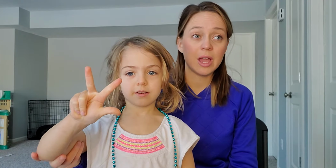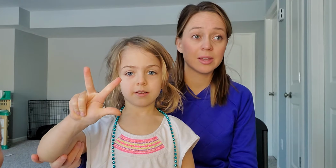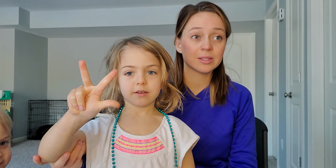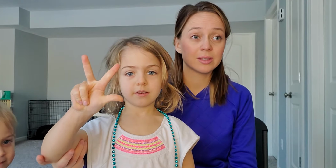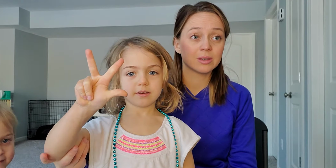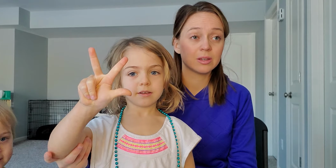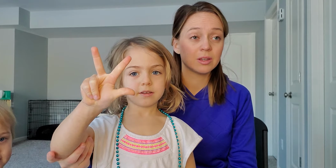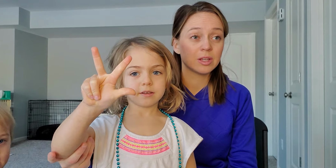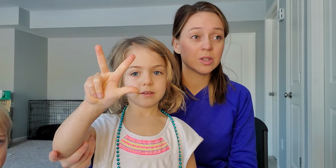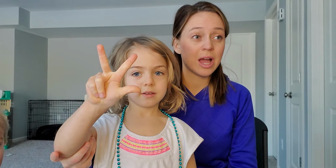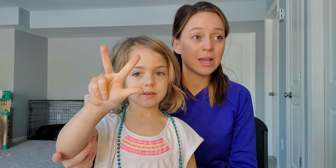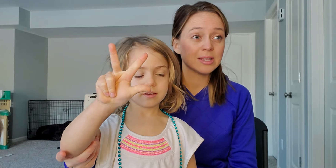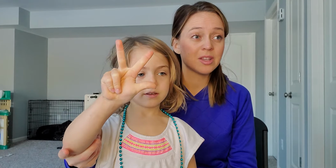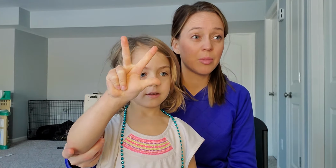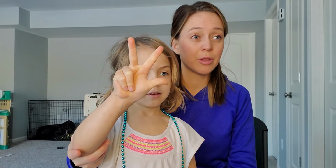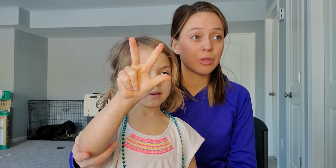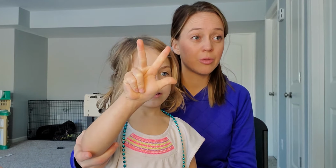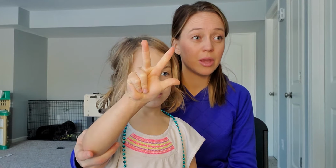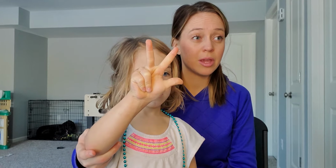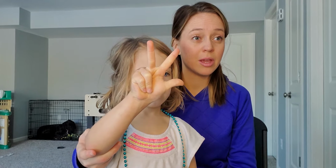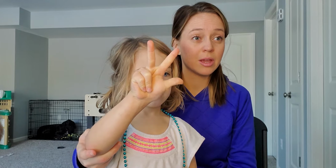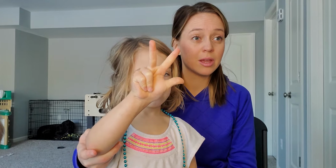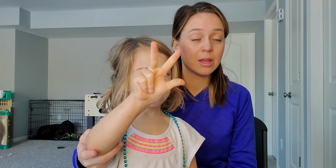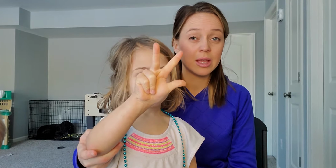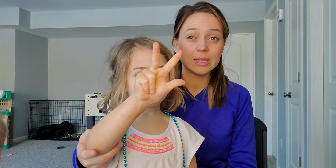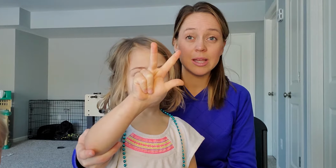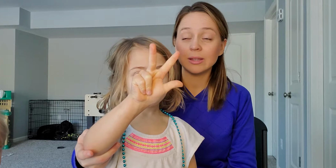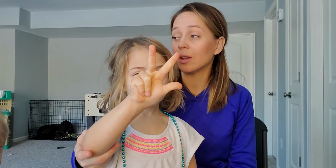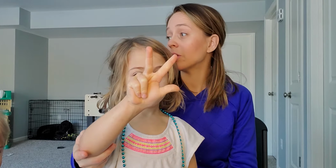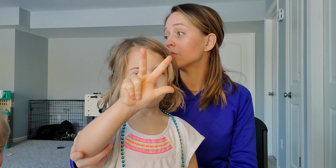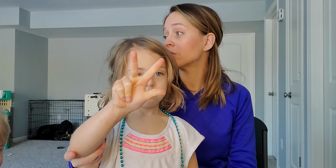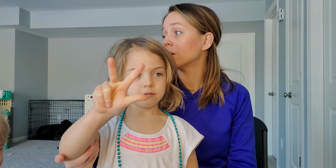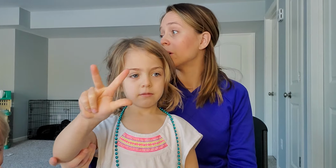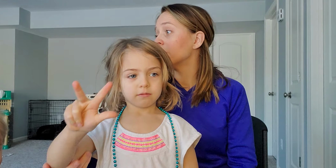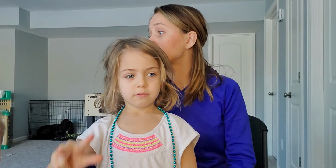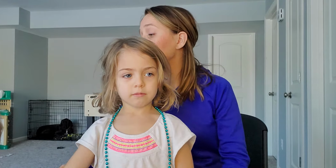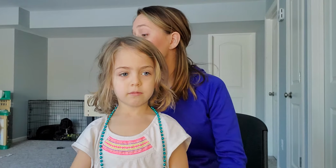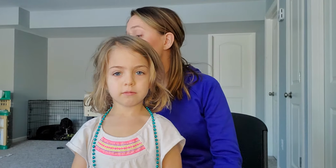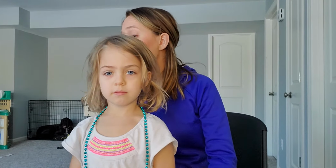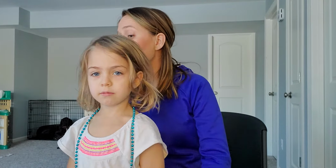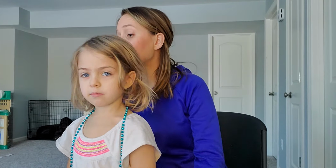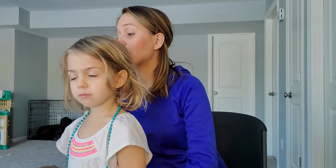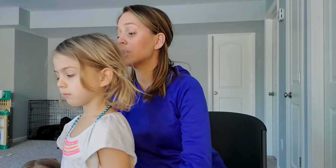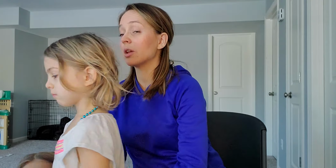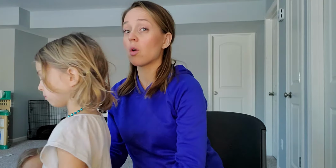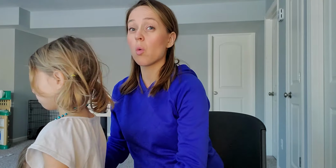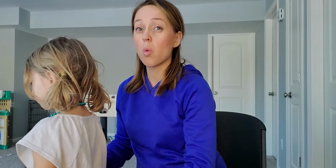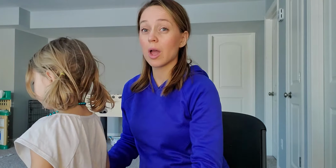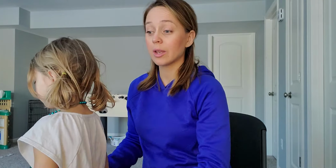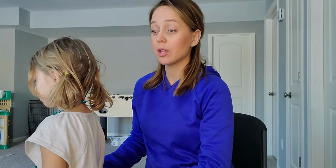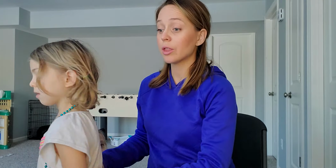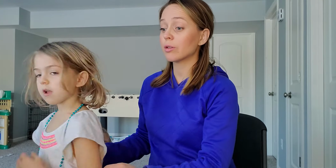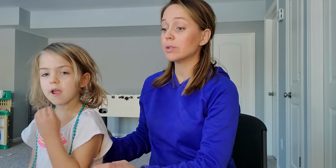Yes. So that is the number three in sign language. So let's start by counting